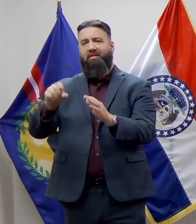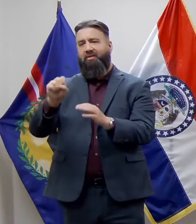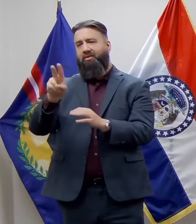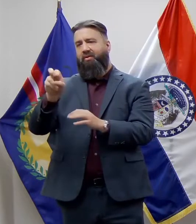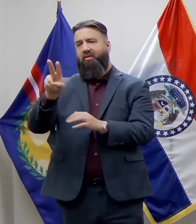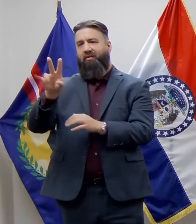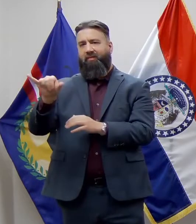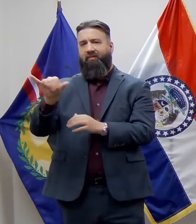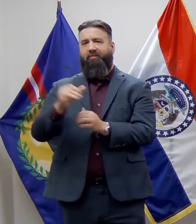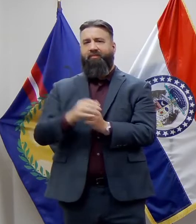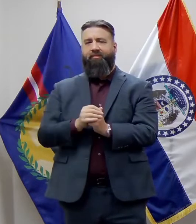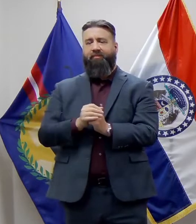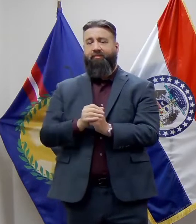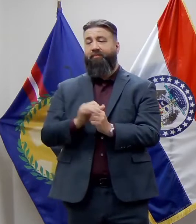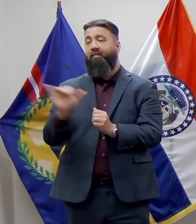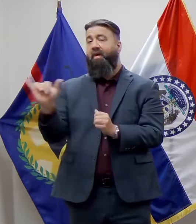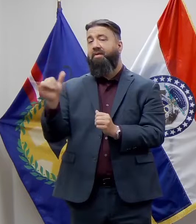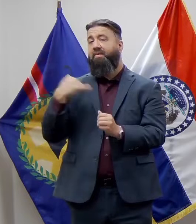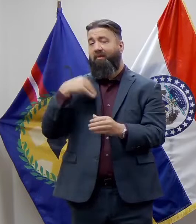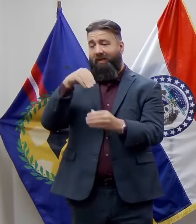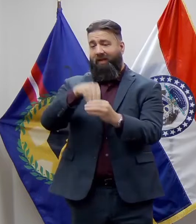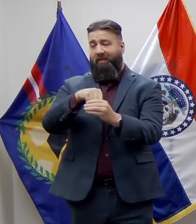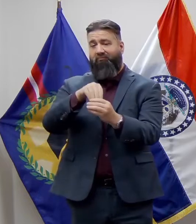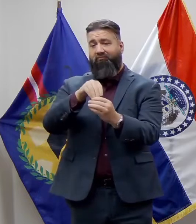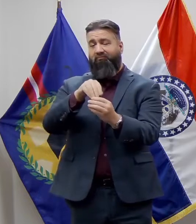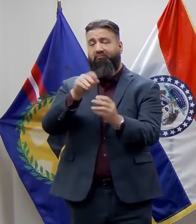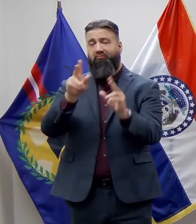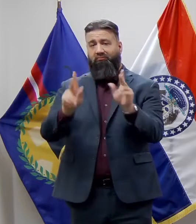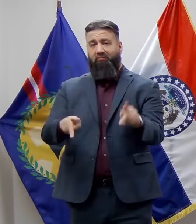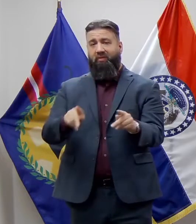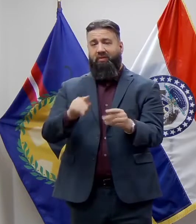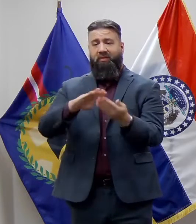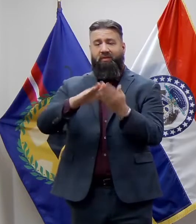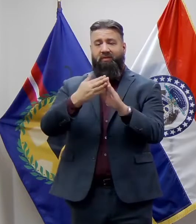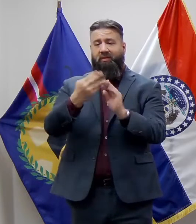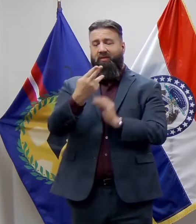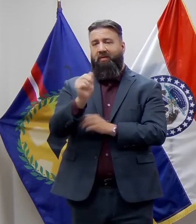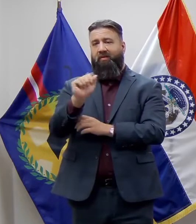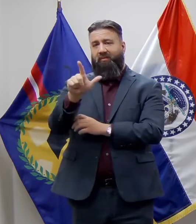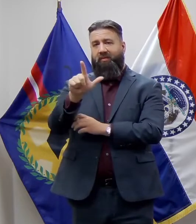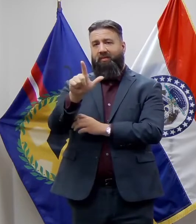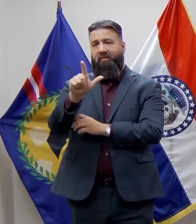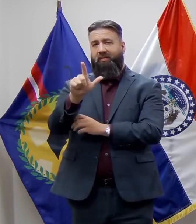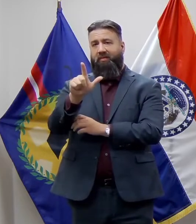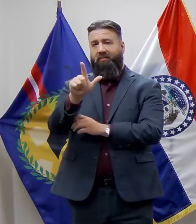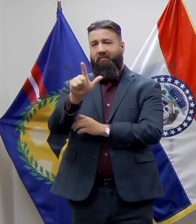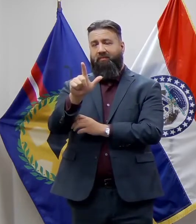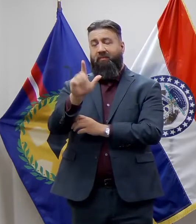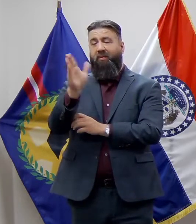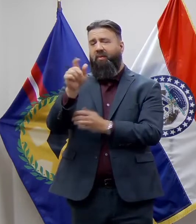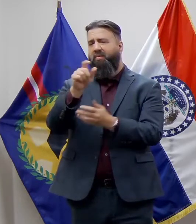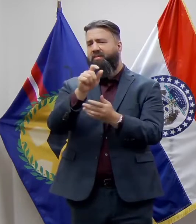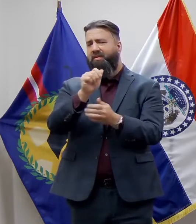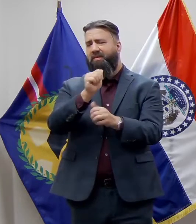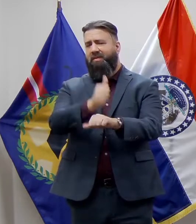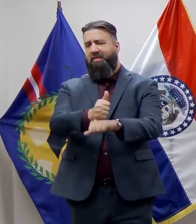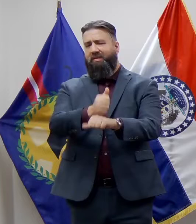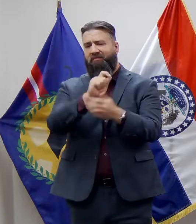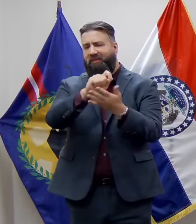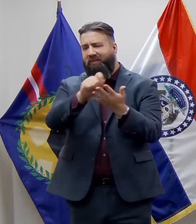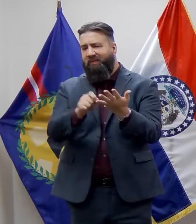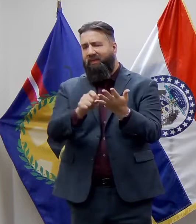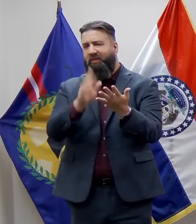in-person town hall meetings are being scheduled across the county. And as those details are set, we'll share that information with the